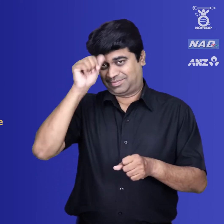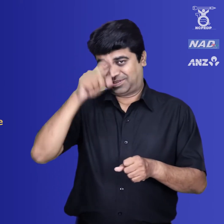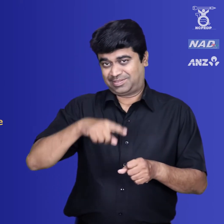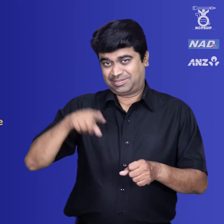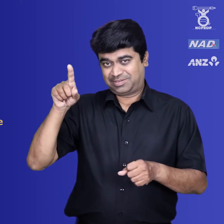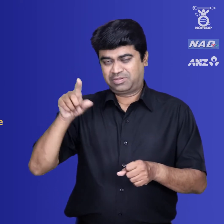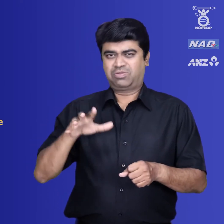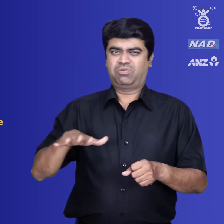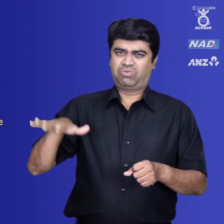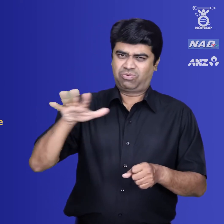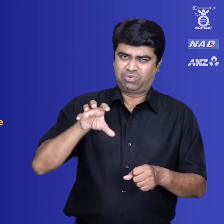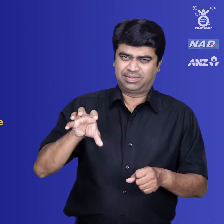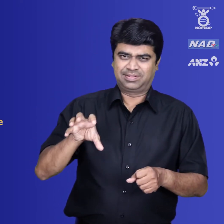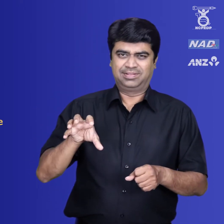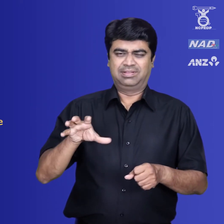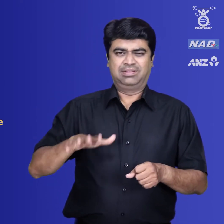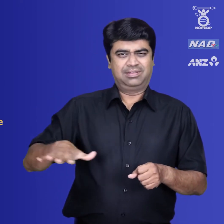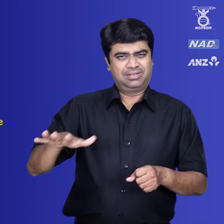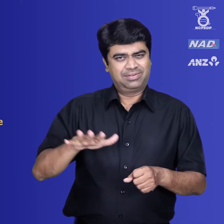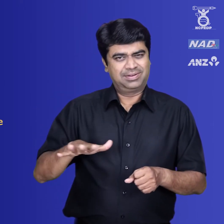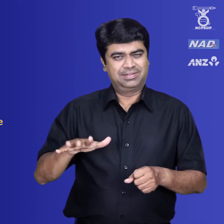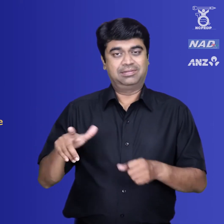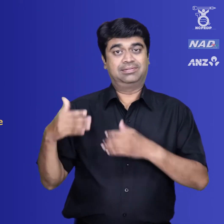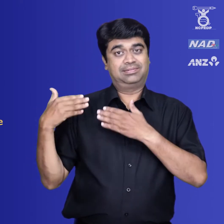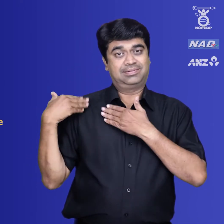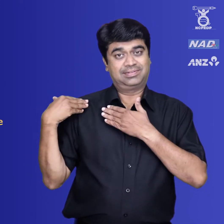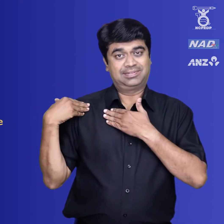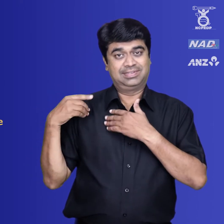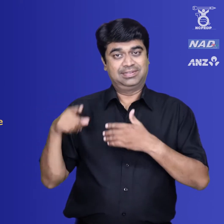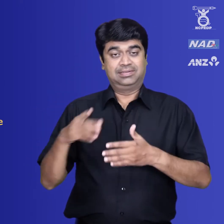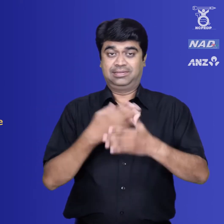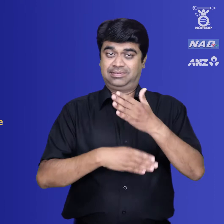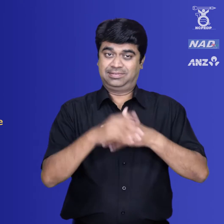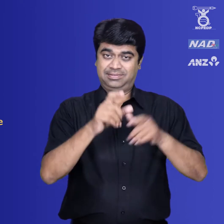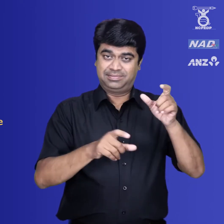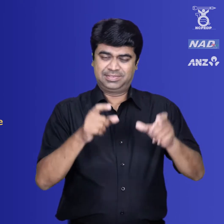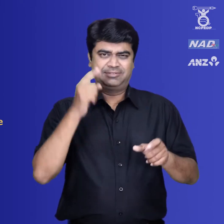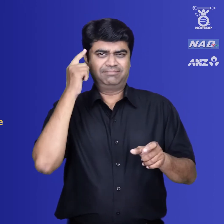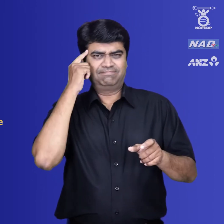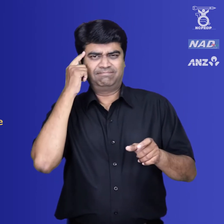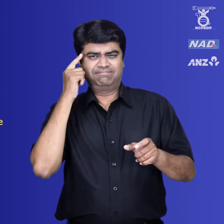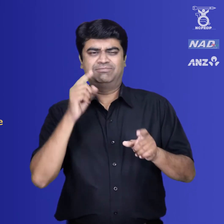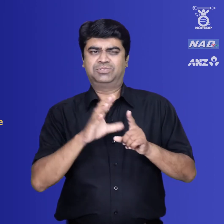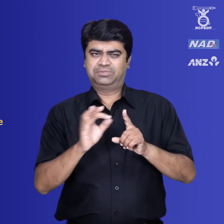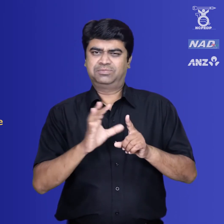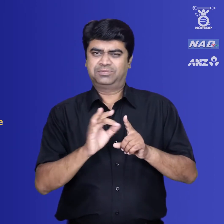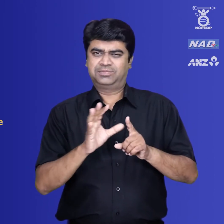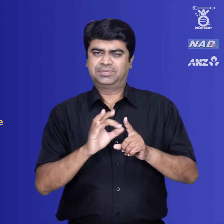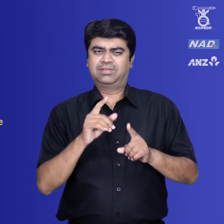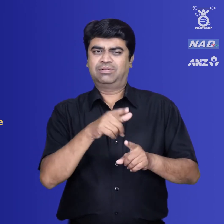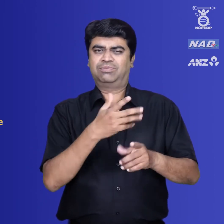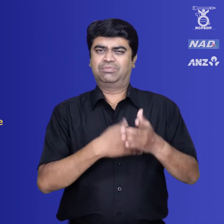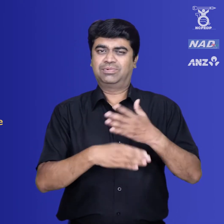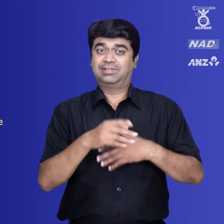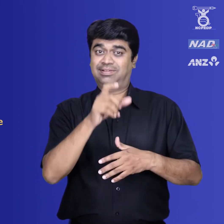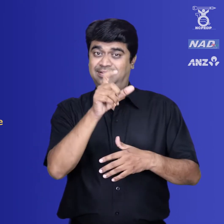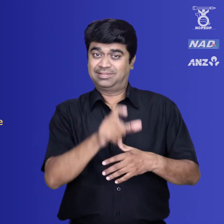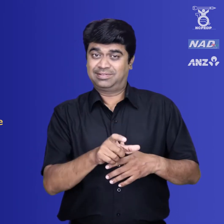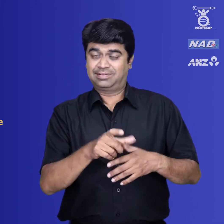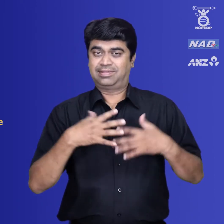The appropriate government and the local authorities shall take measures and make schemes or